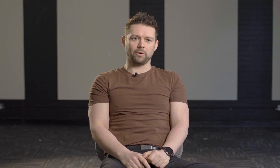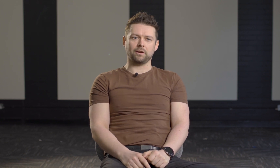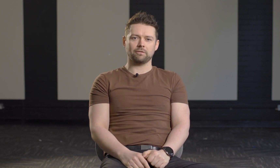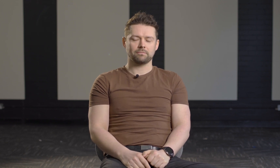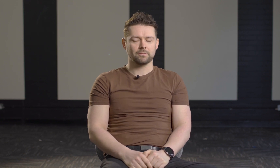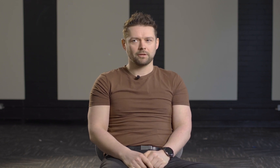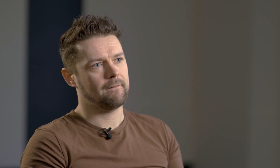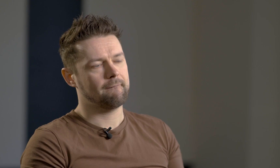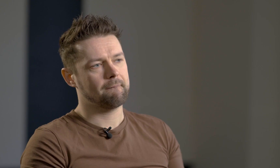leave.